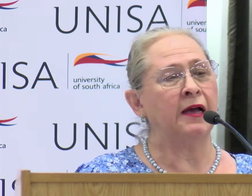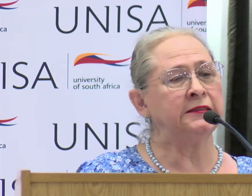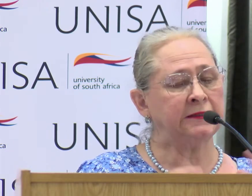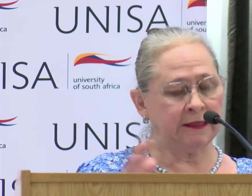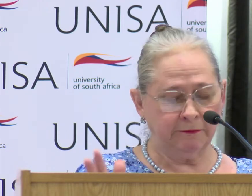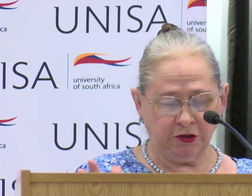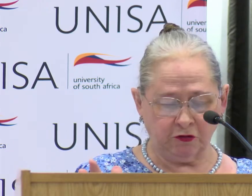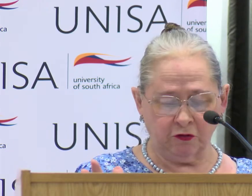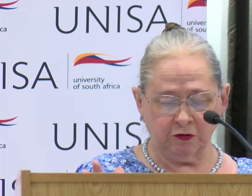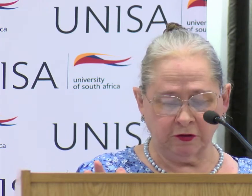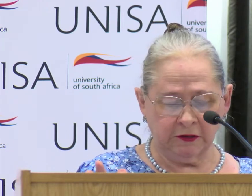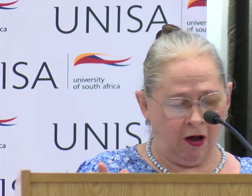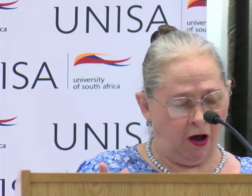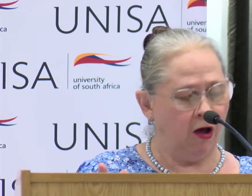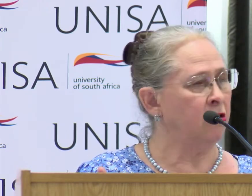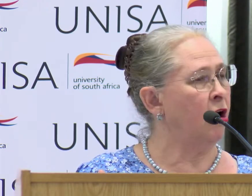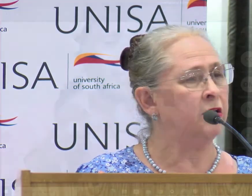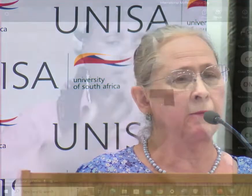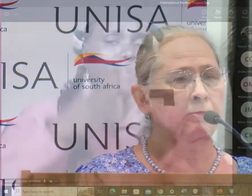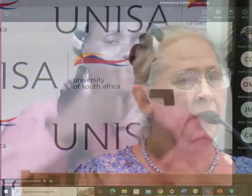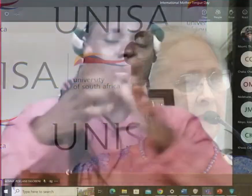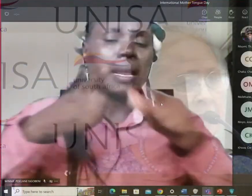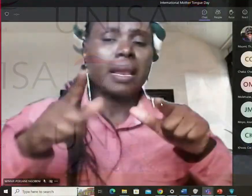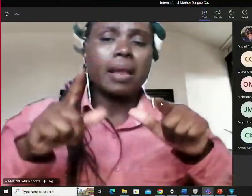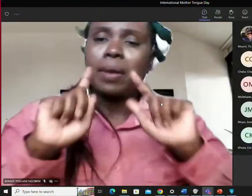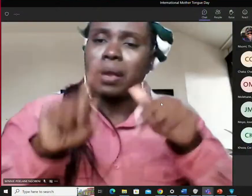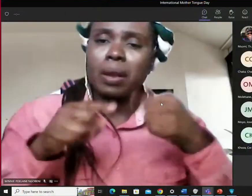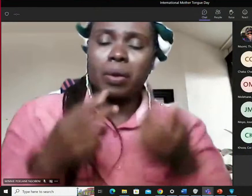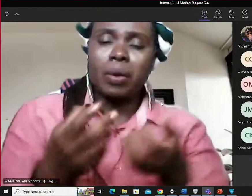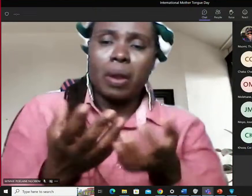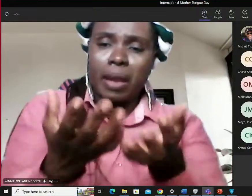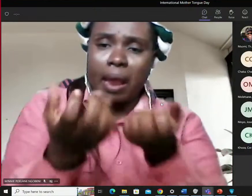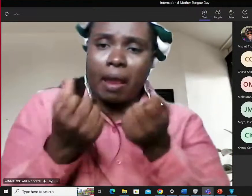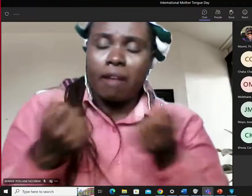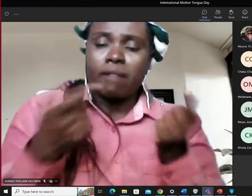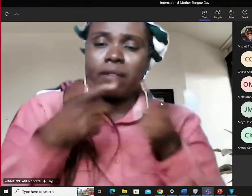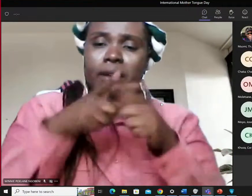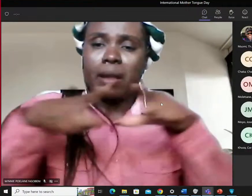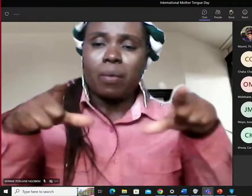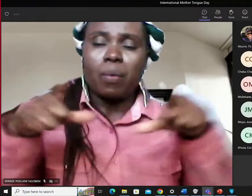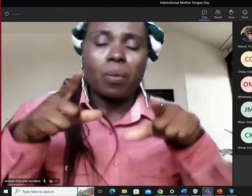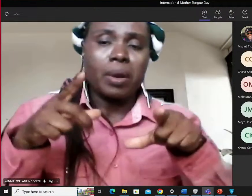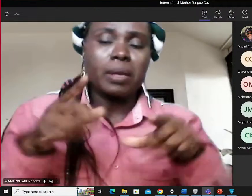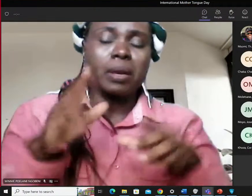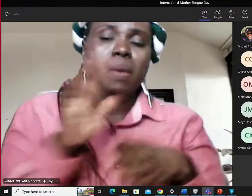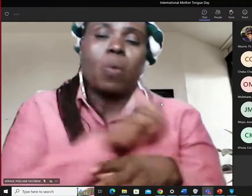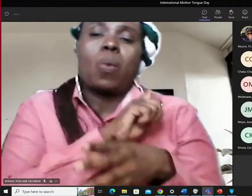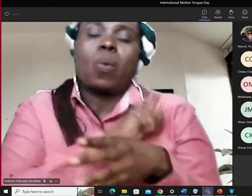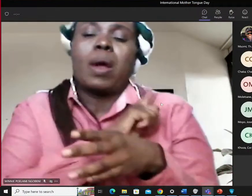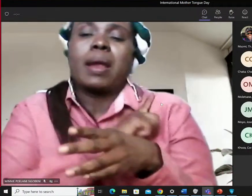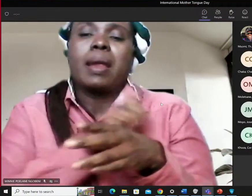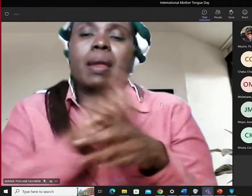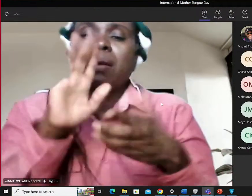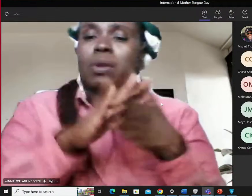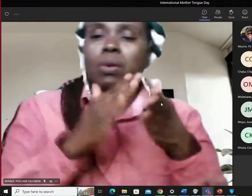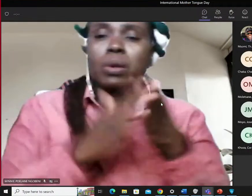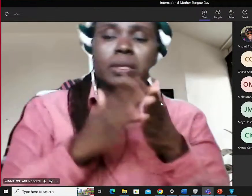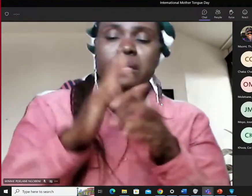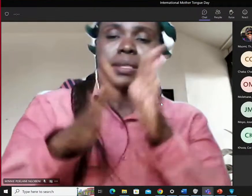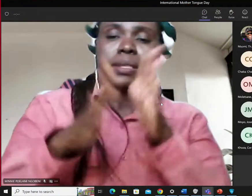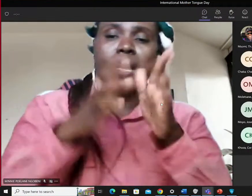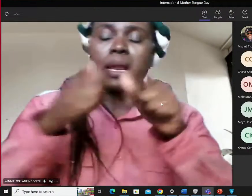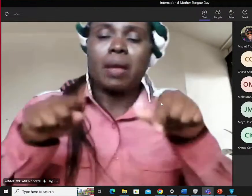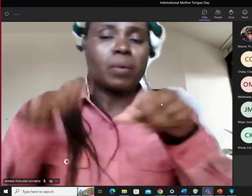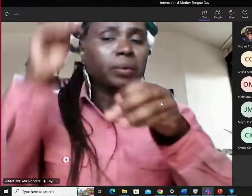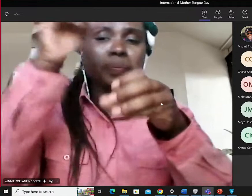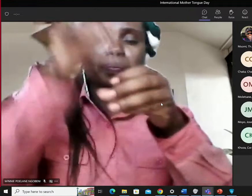because mainstream schools are not a place where sign language is used. In the past,